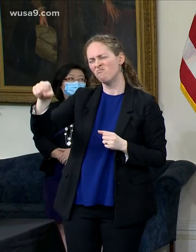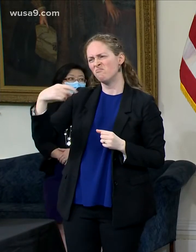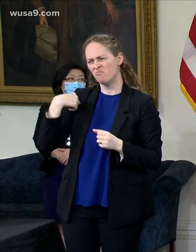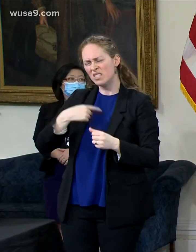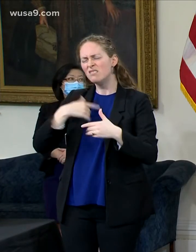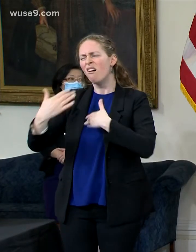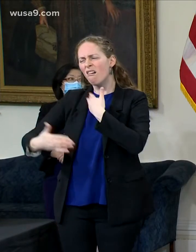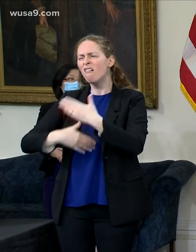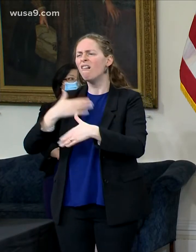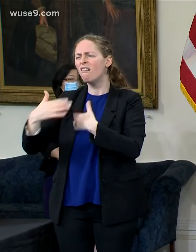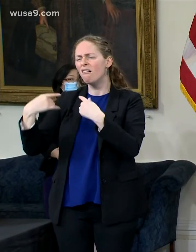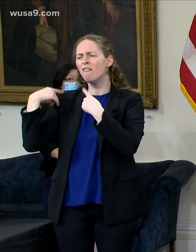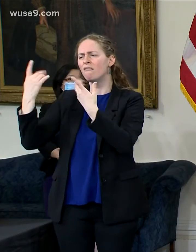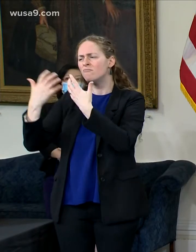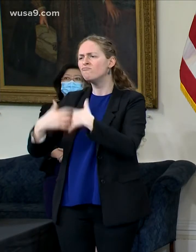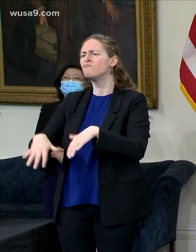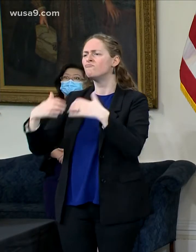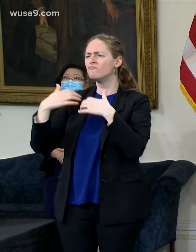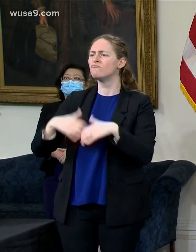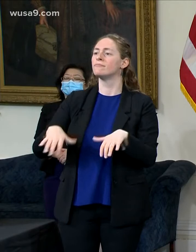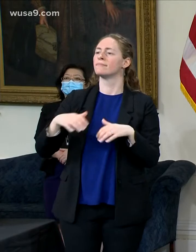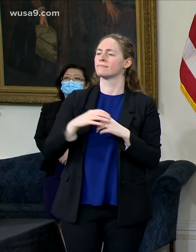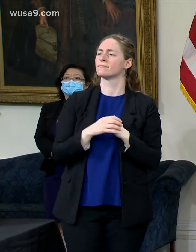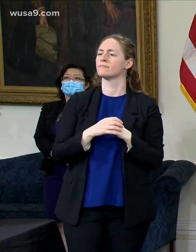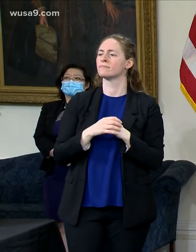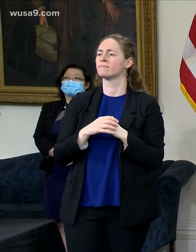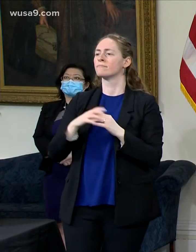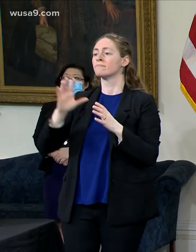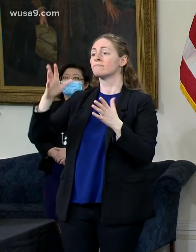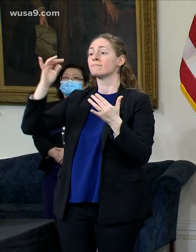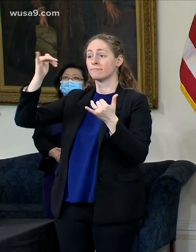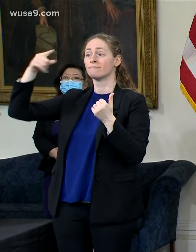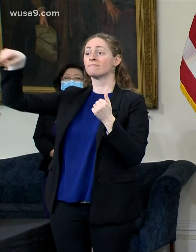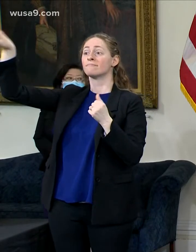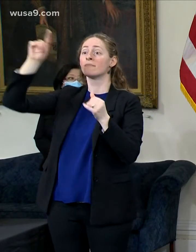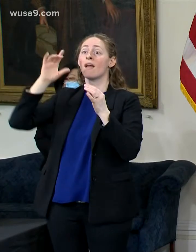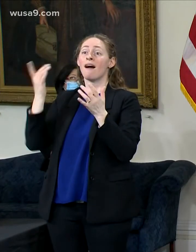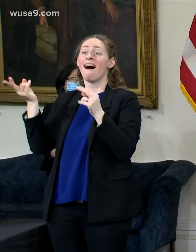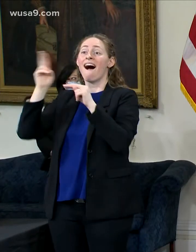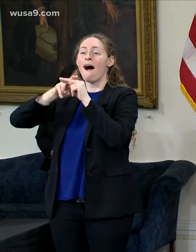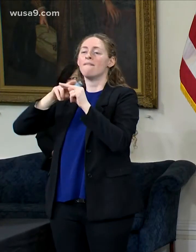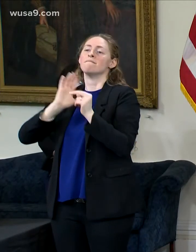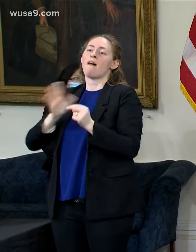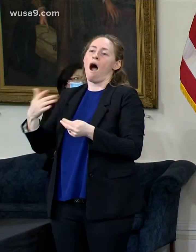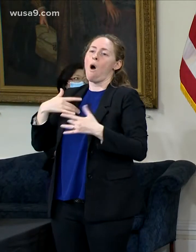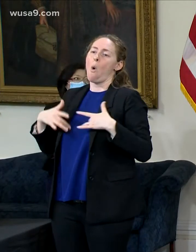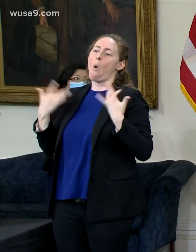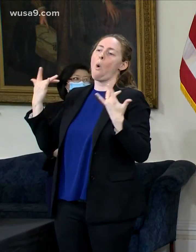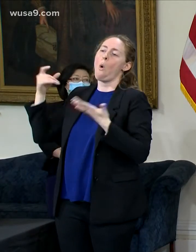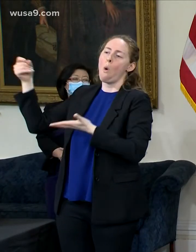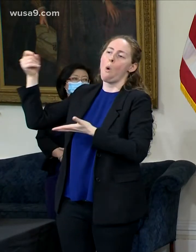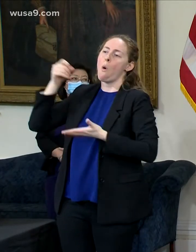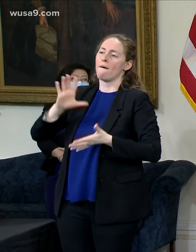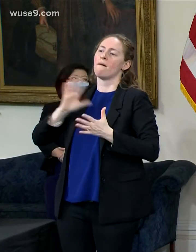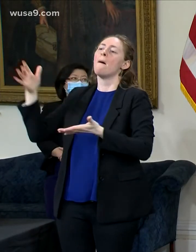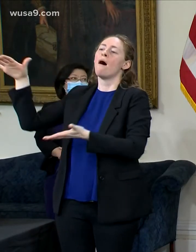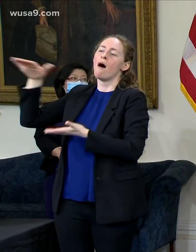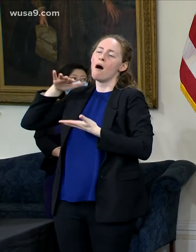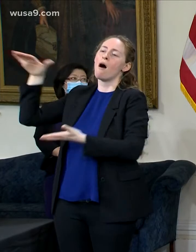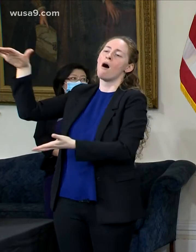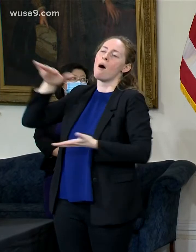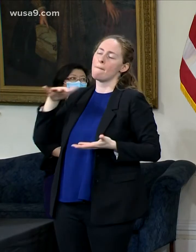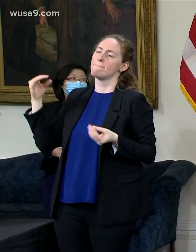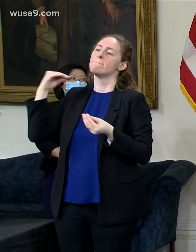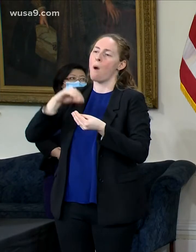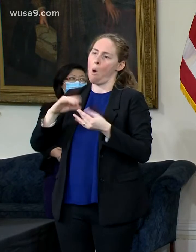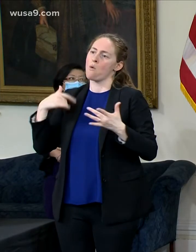positive that we don't want to open a mass vac site with no vaccines. So the supply is coming, and we will be as prepared as anybody in